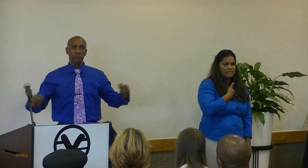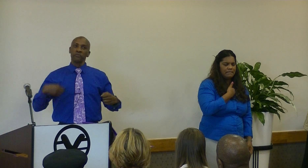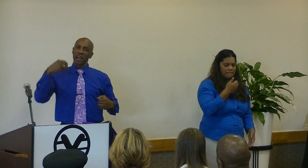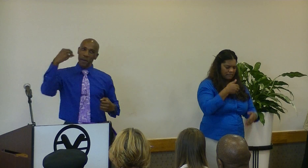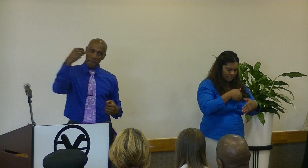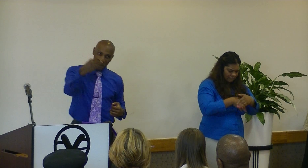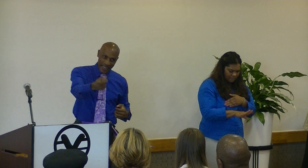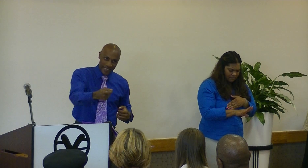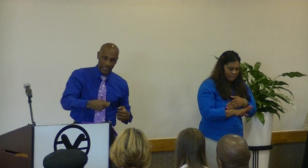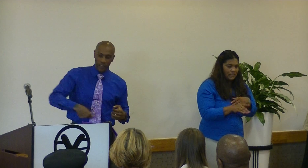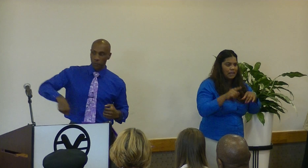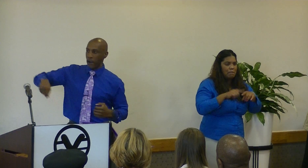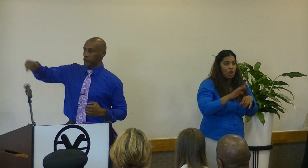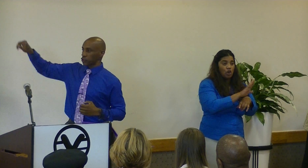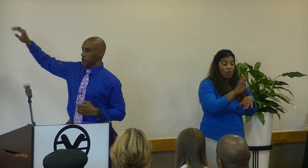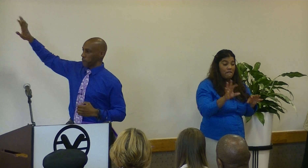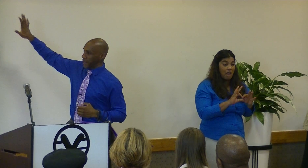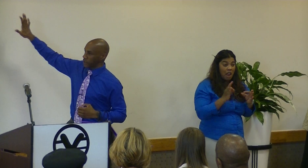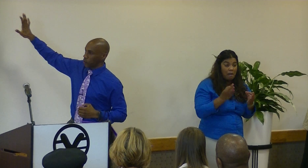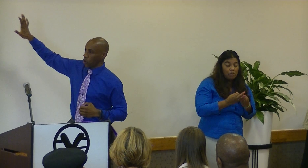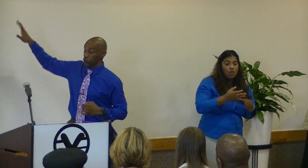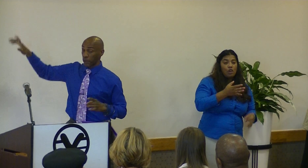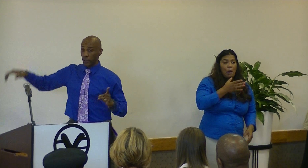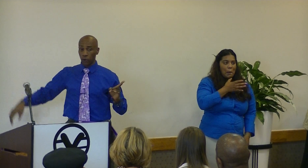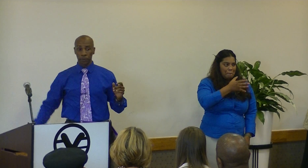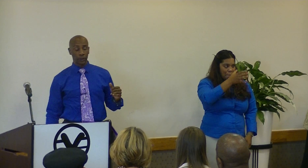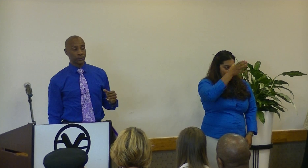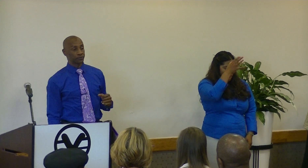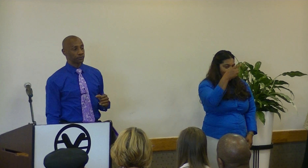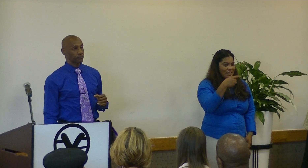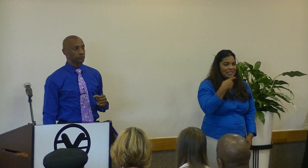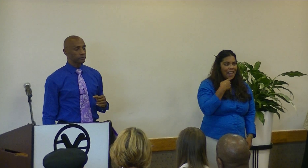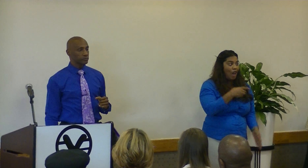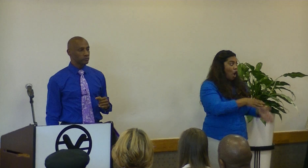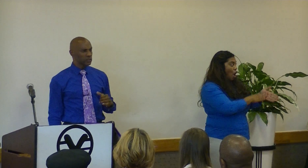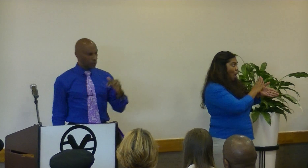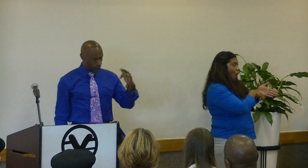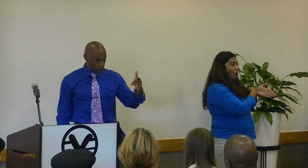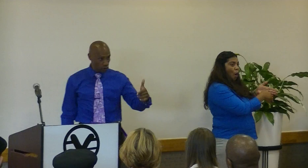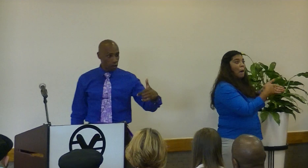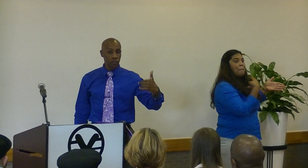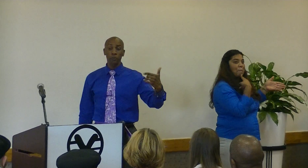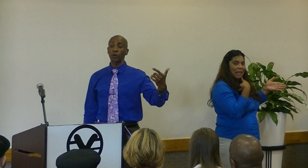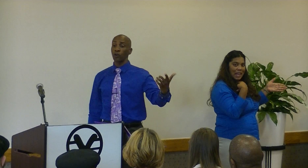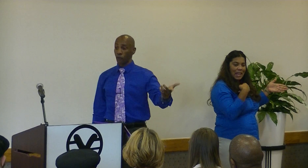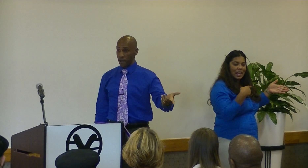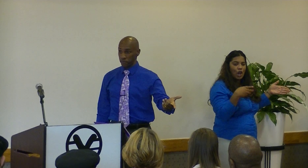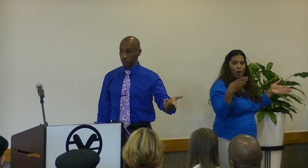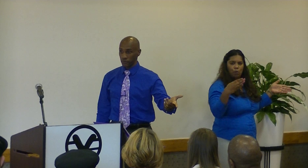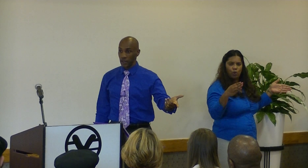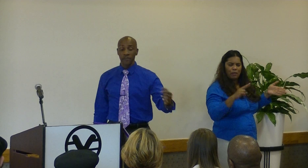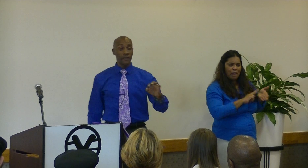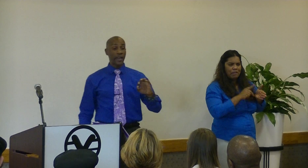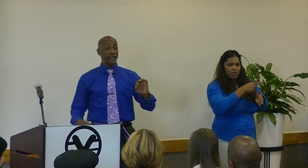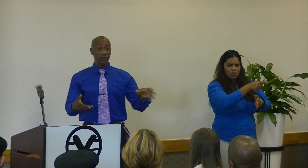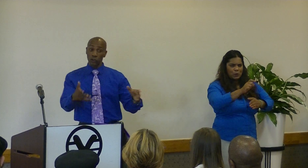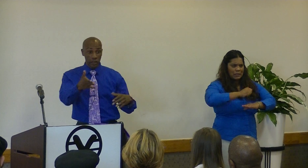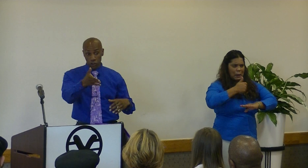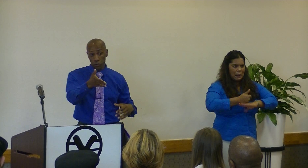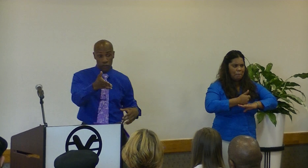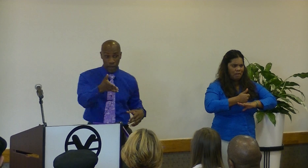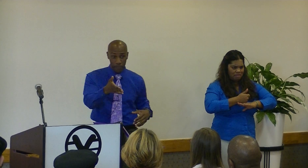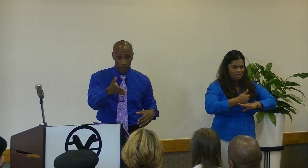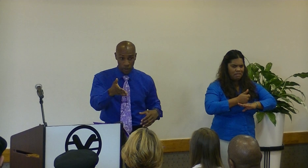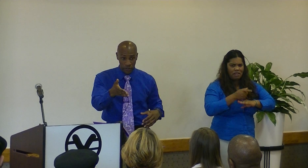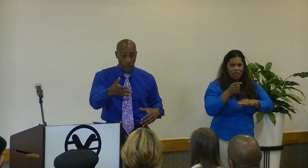with, immediately your parents start painting walls pink or blue, which starts to program. Then they give, you